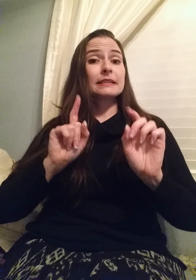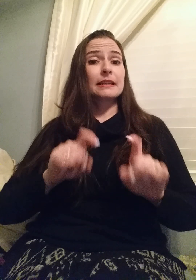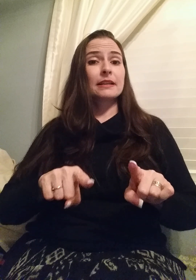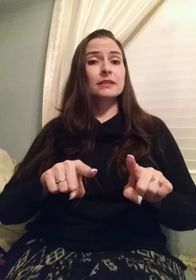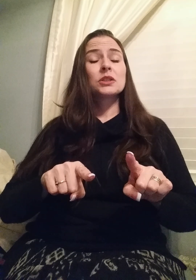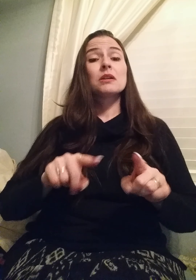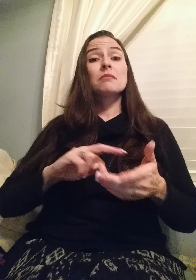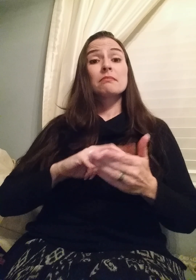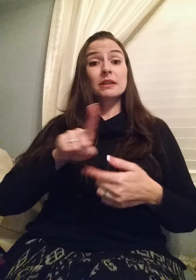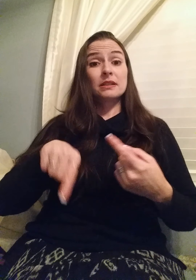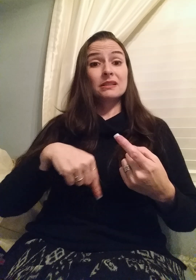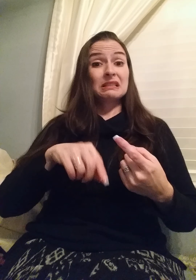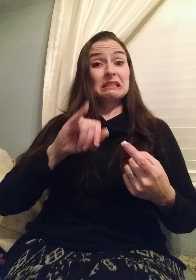where your weaknesses may be.